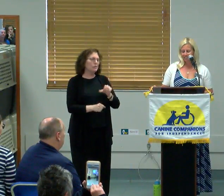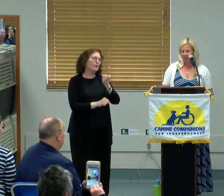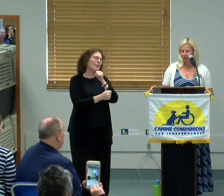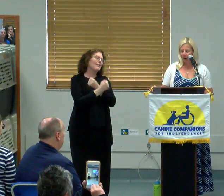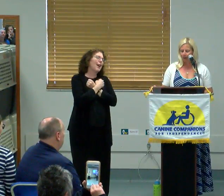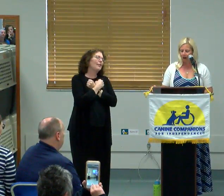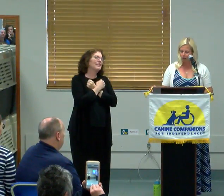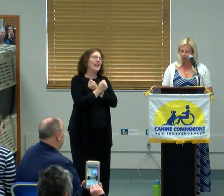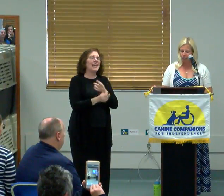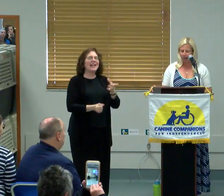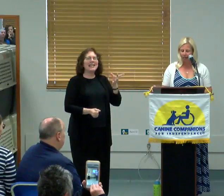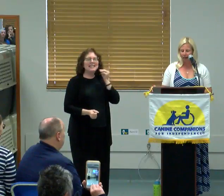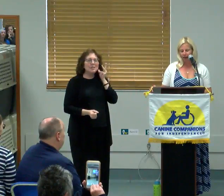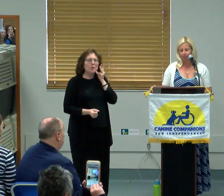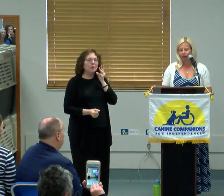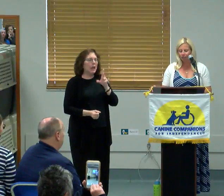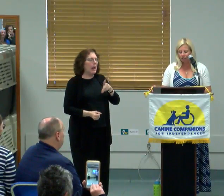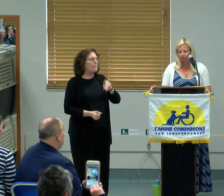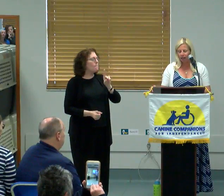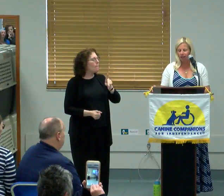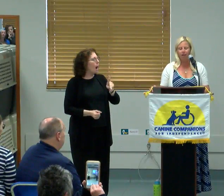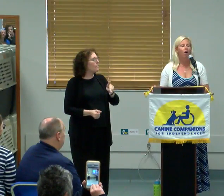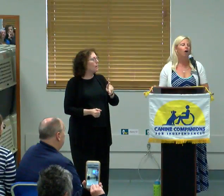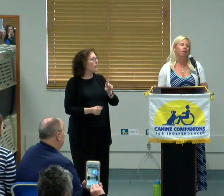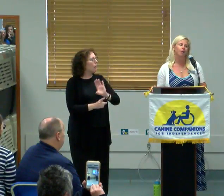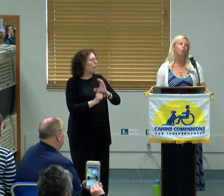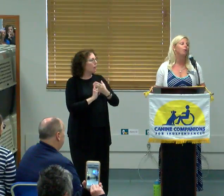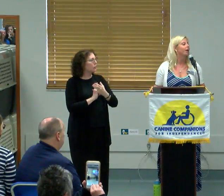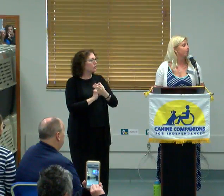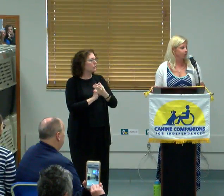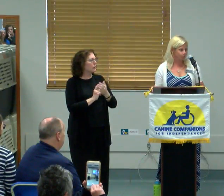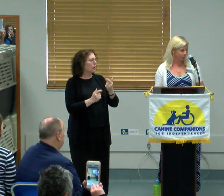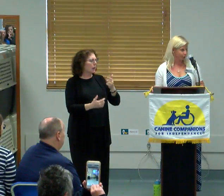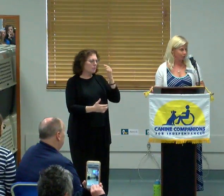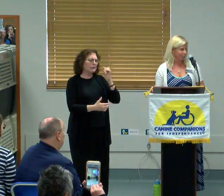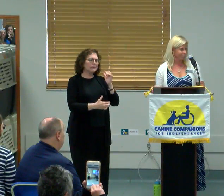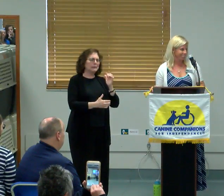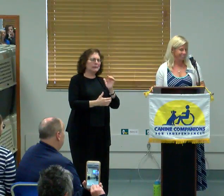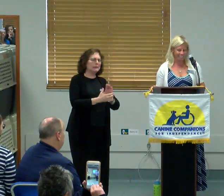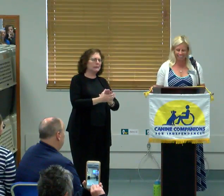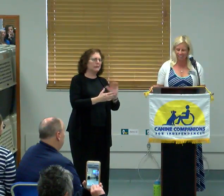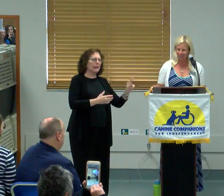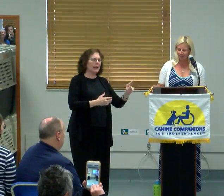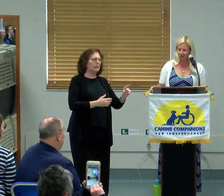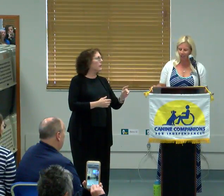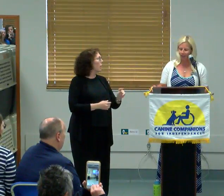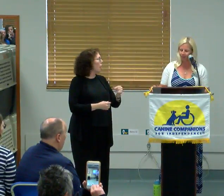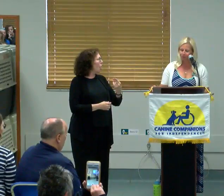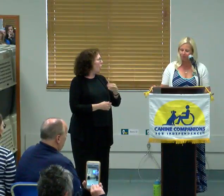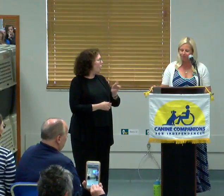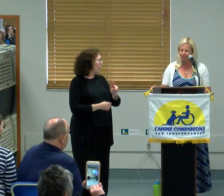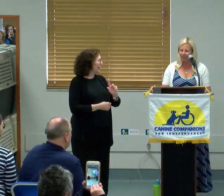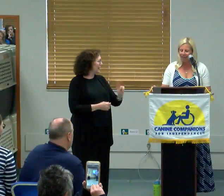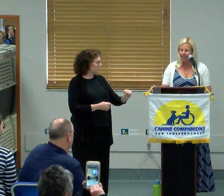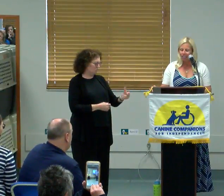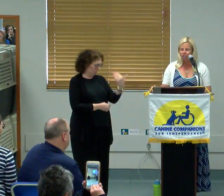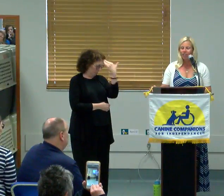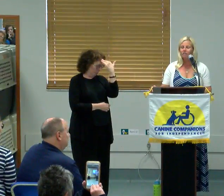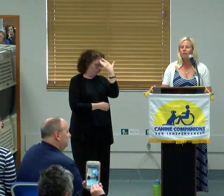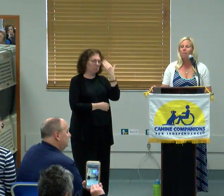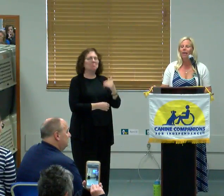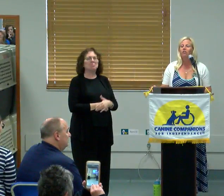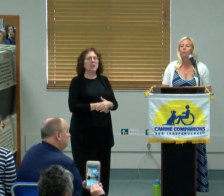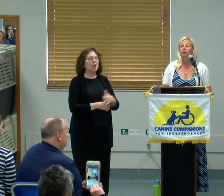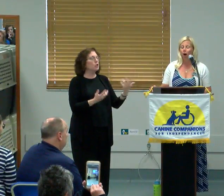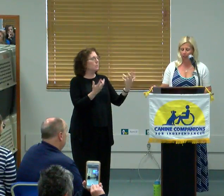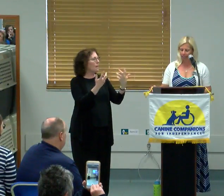loves Disney and pop culture, and I'd imagine that Harlan will become no stranger to these things in the future. She